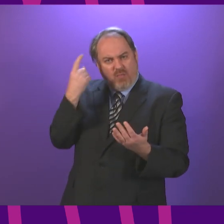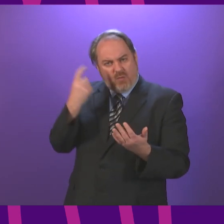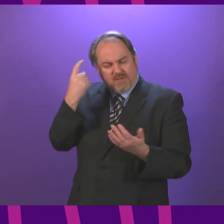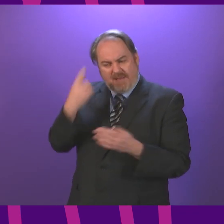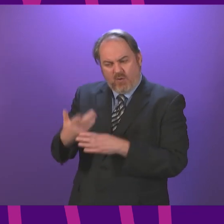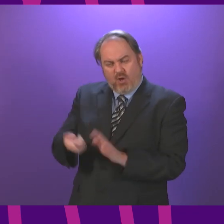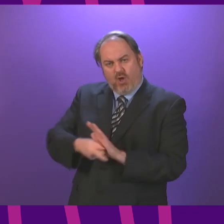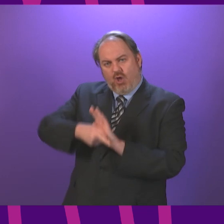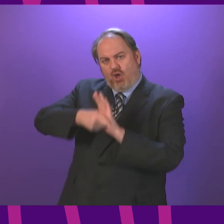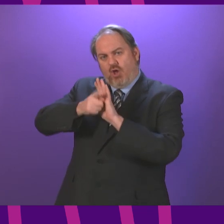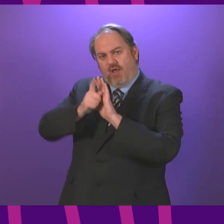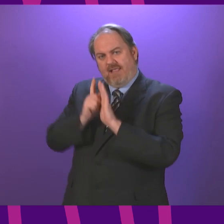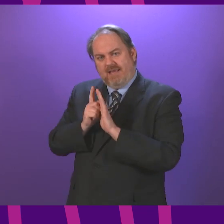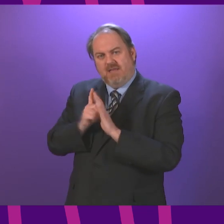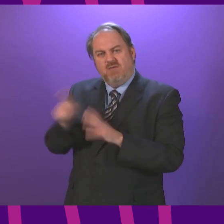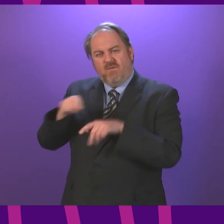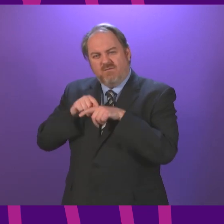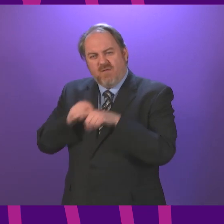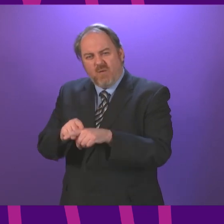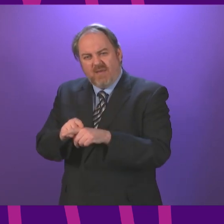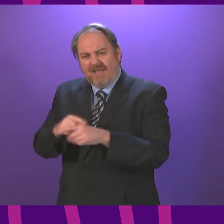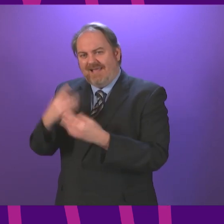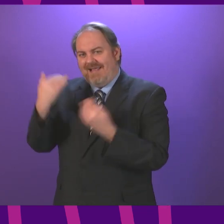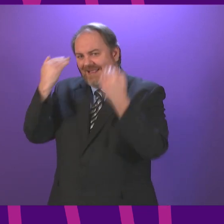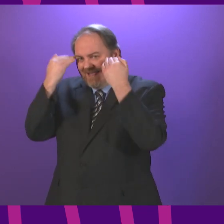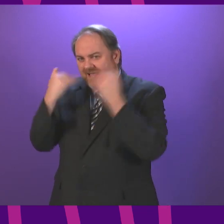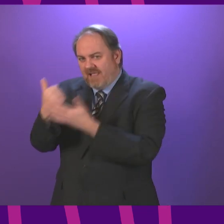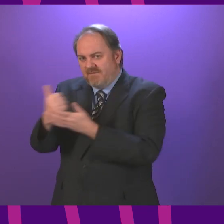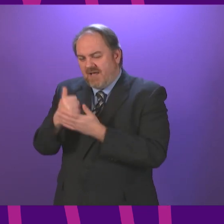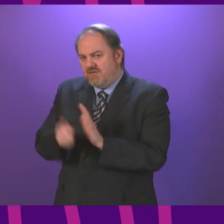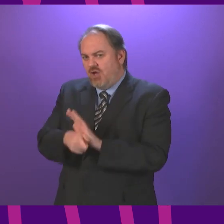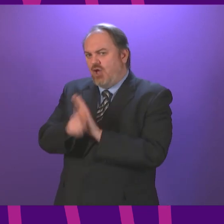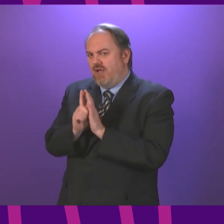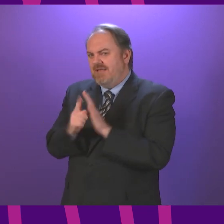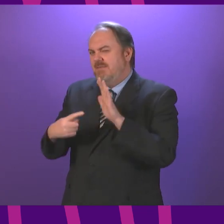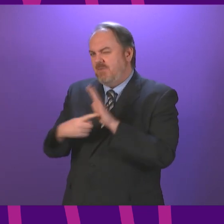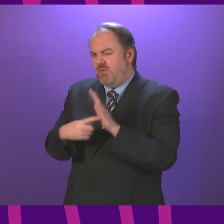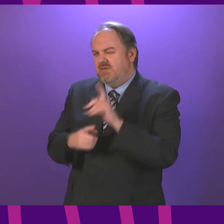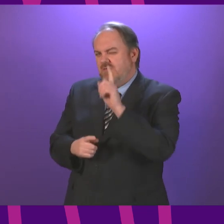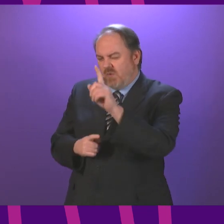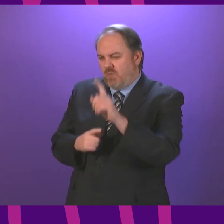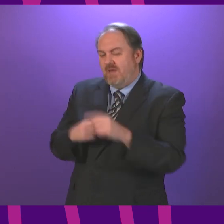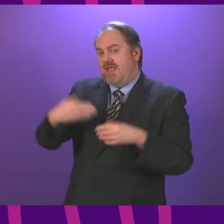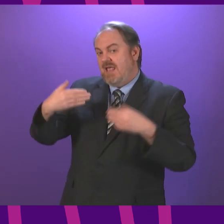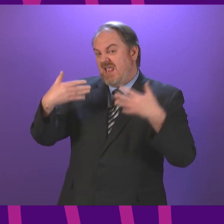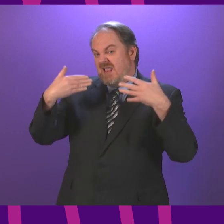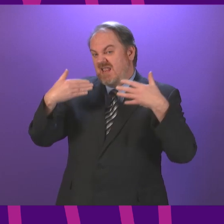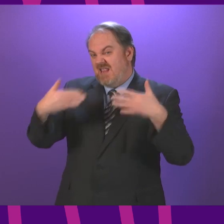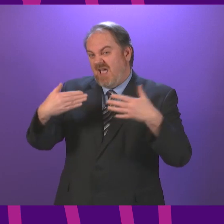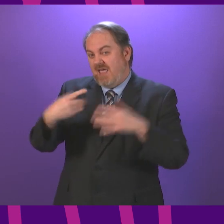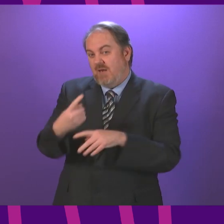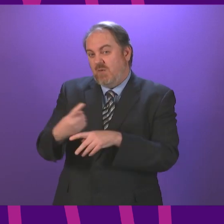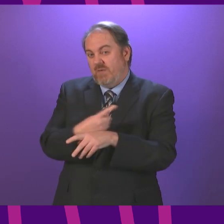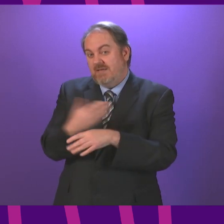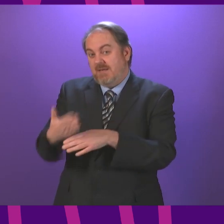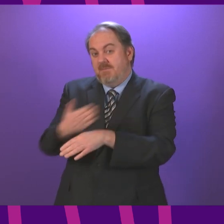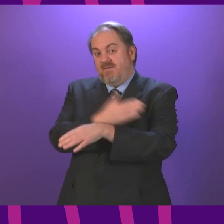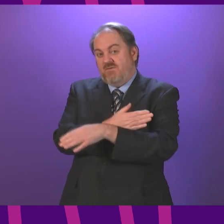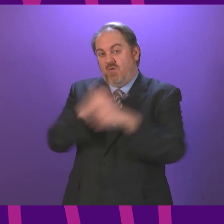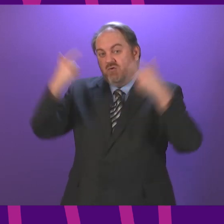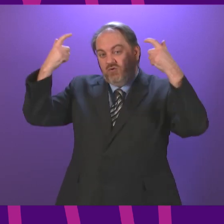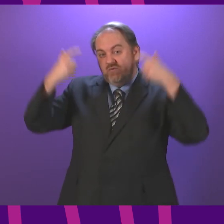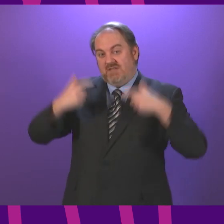And this part, acting early on legal implications, is important. So let's go through the timeline. Nine weeks before conceding the judicial review,